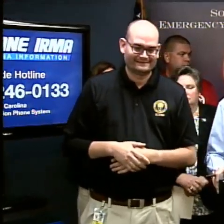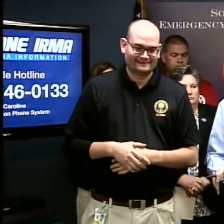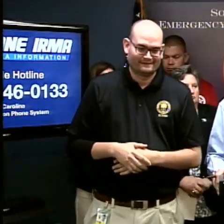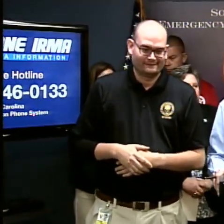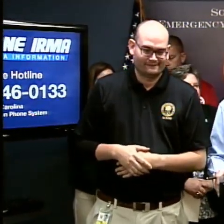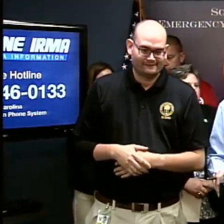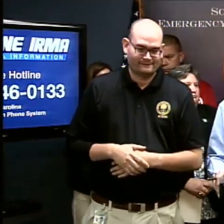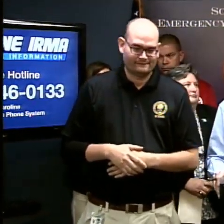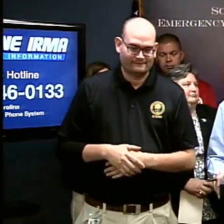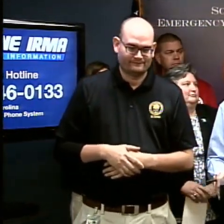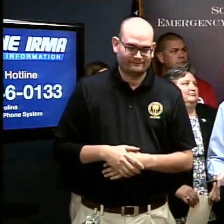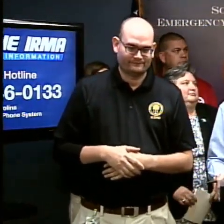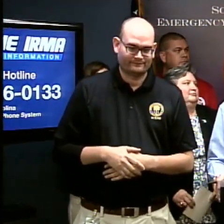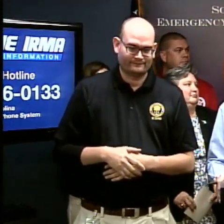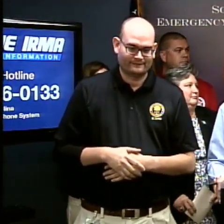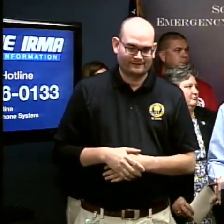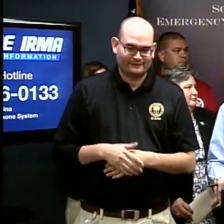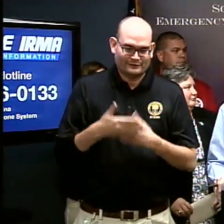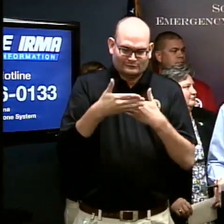room ain't big enough.